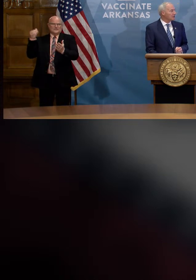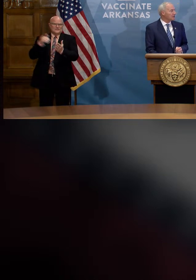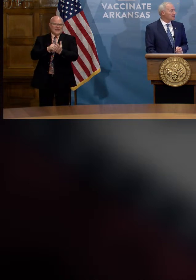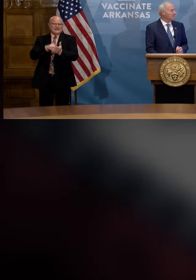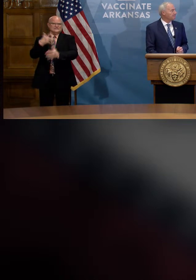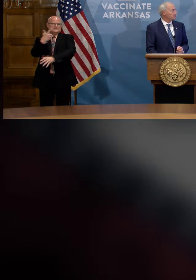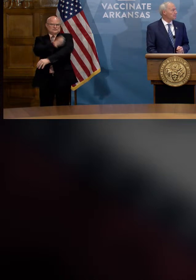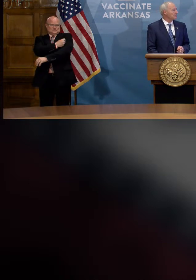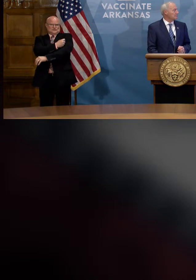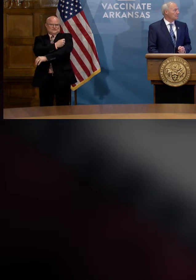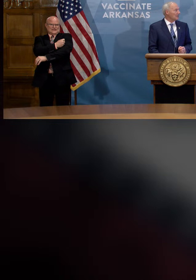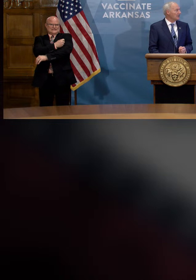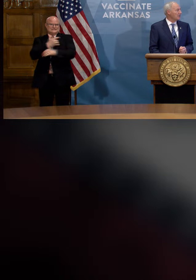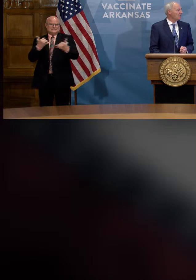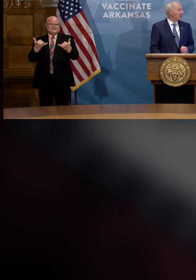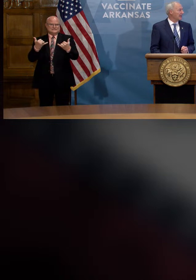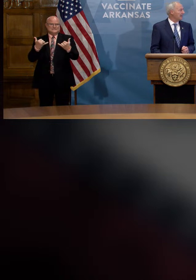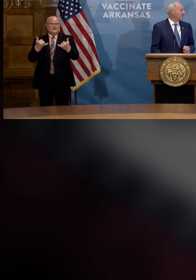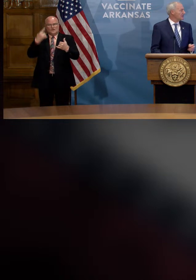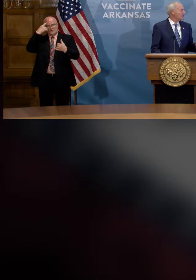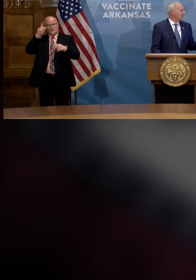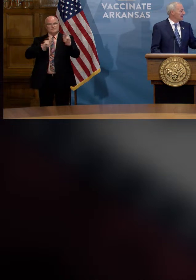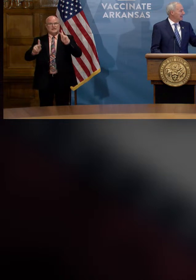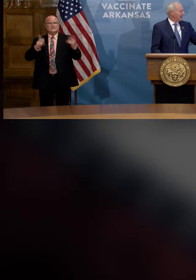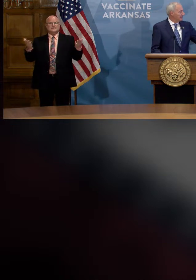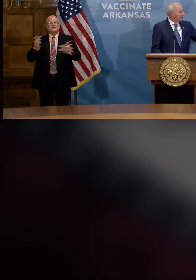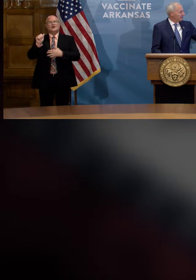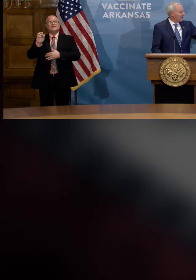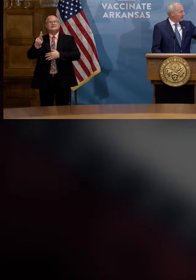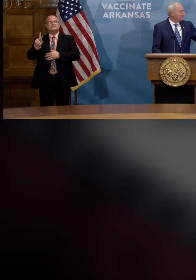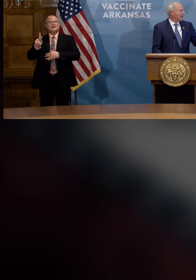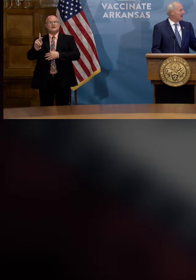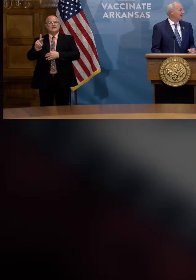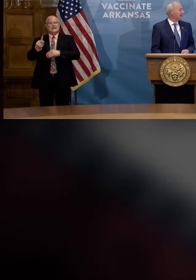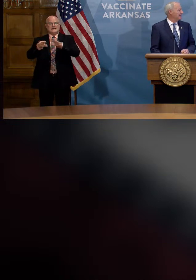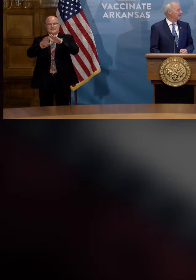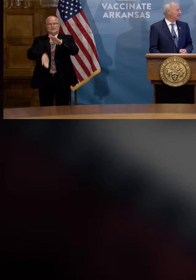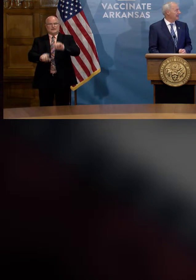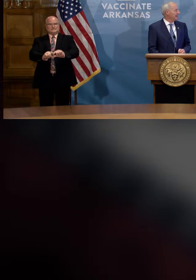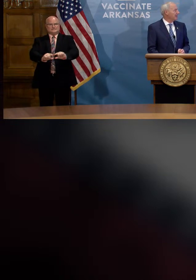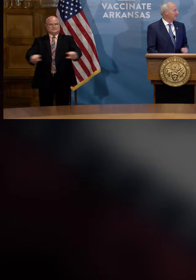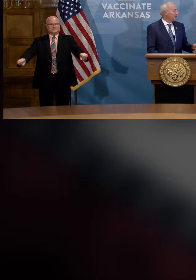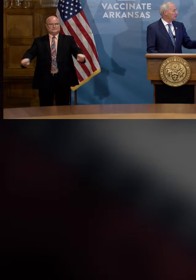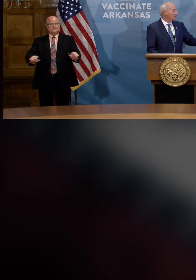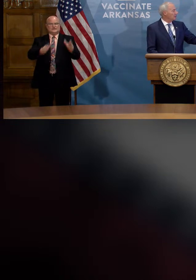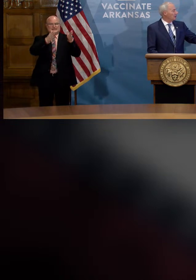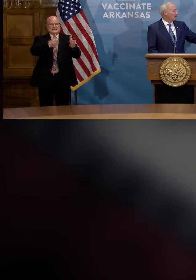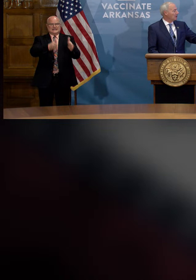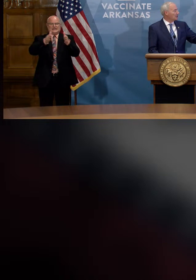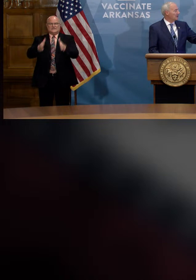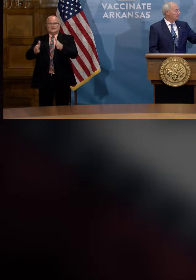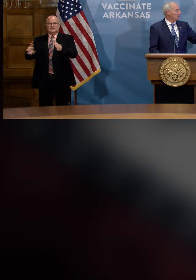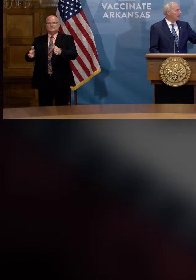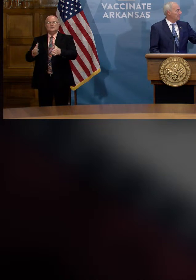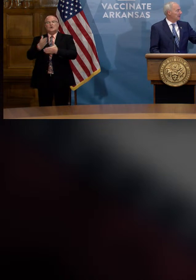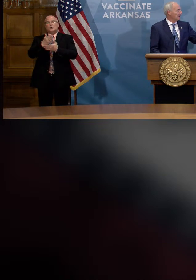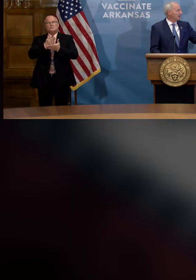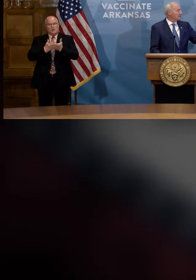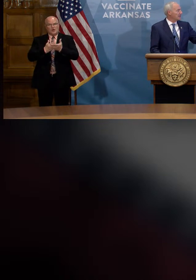863,000 doses to Arkansans. And then the bottom line is the individuals who are